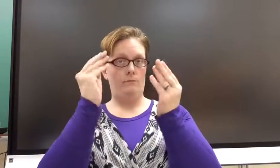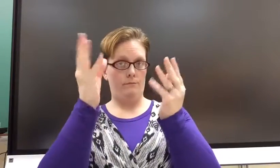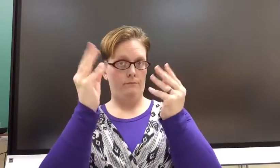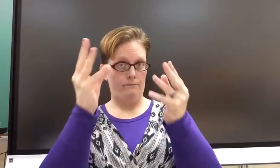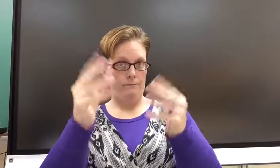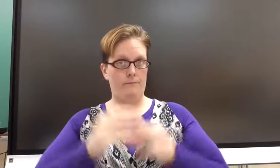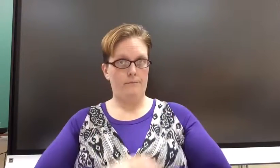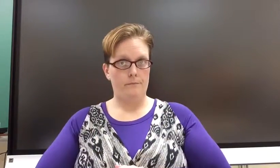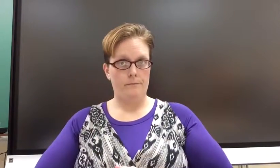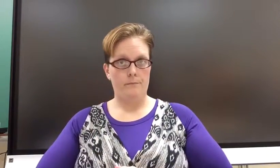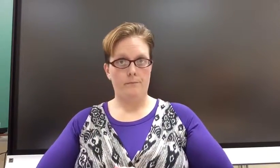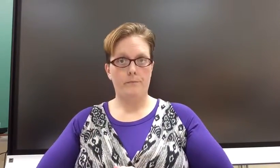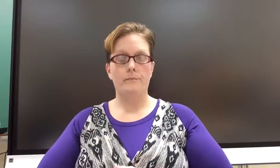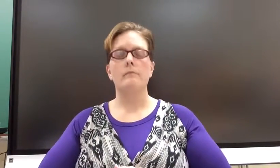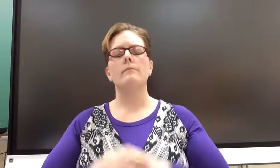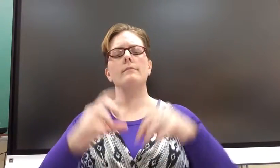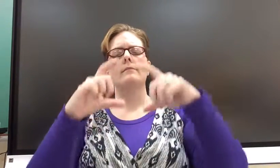Cell notes.